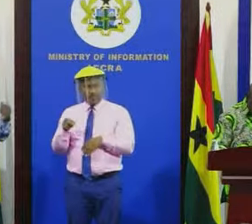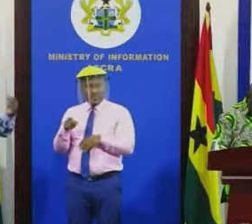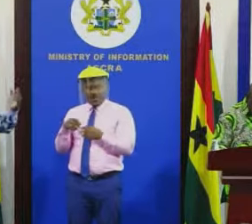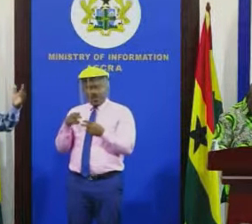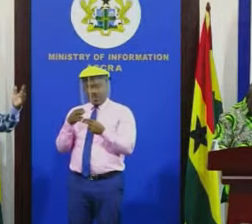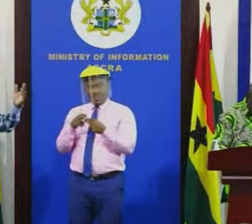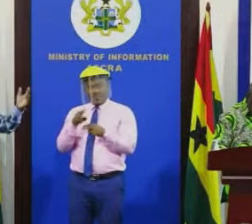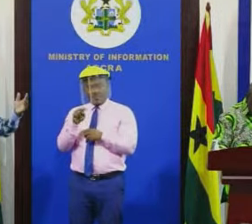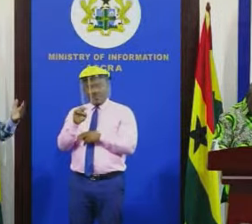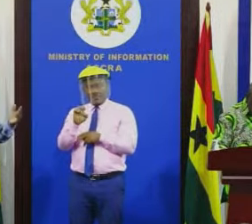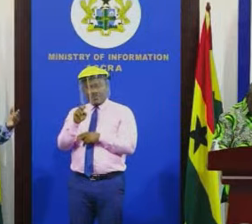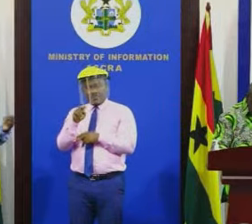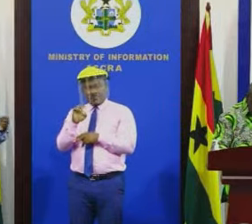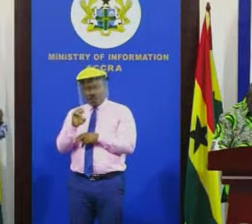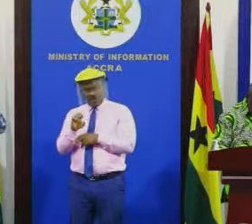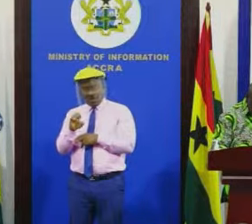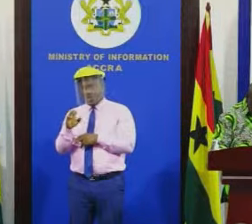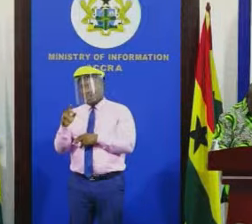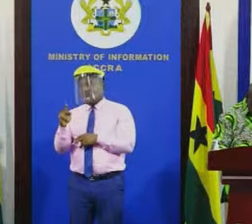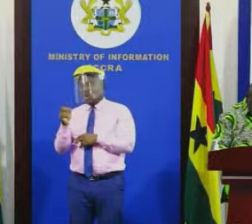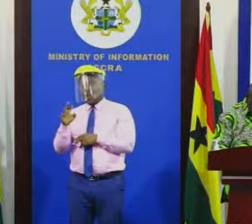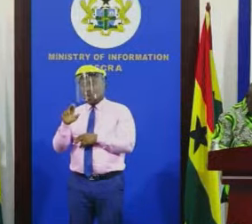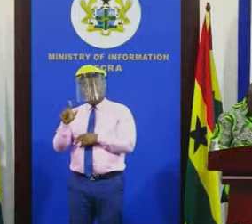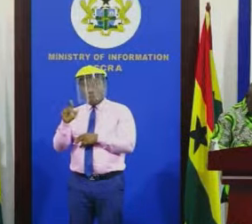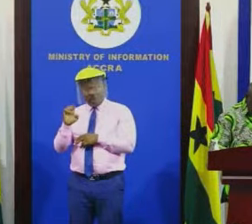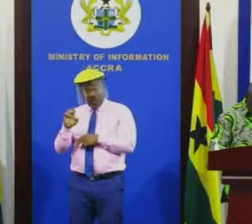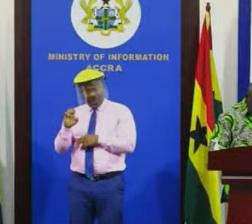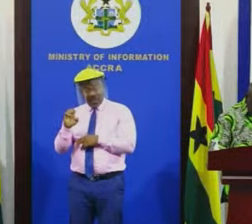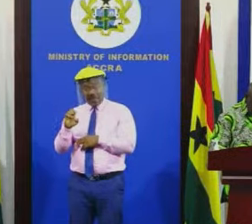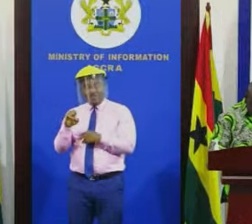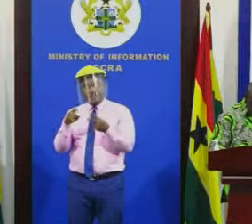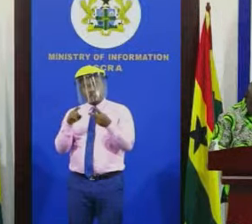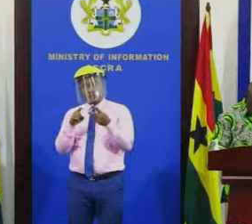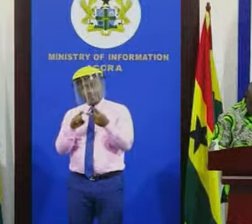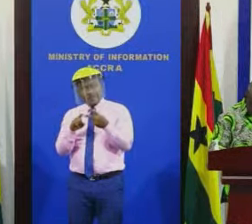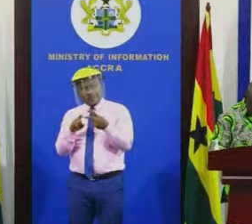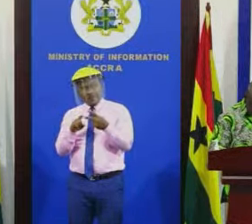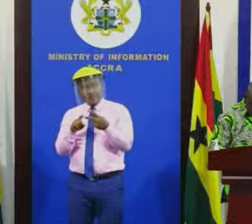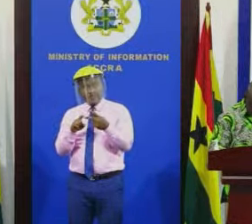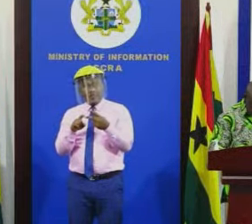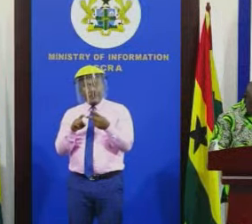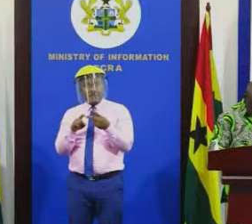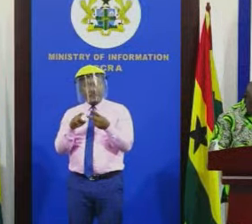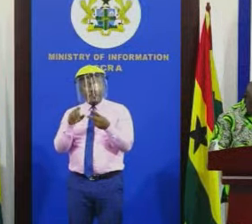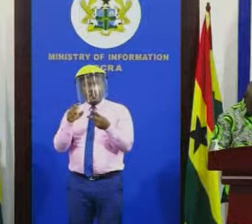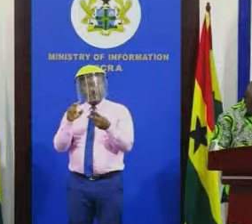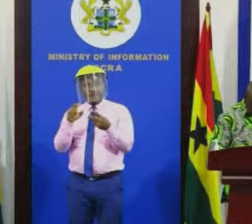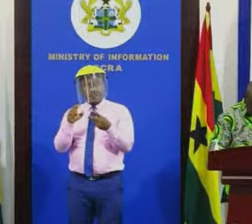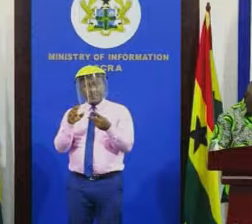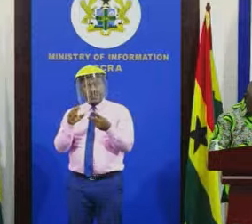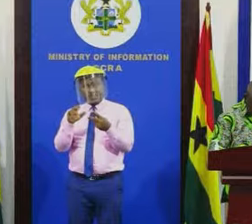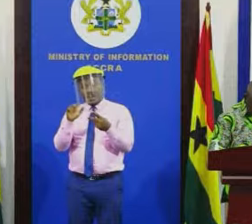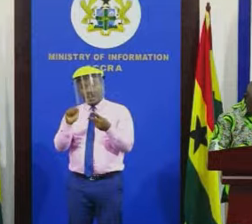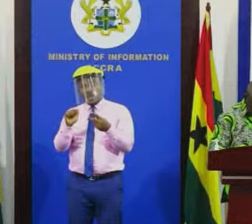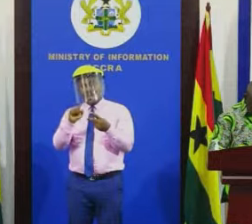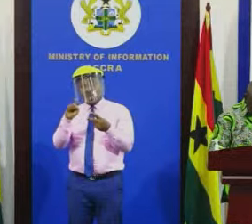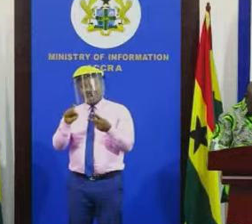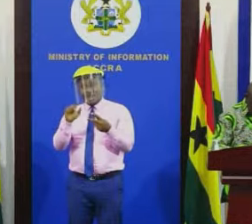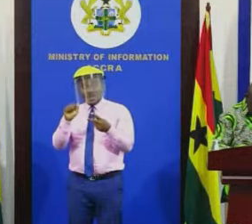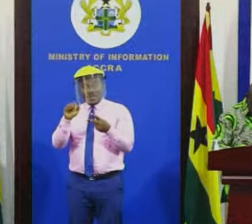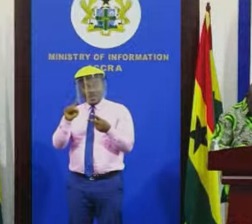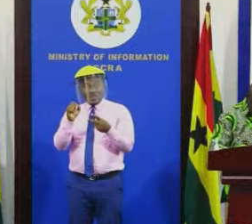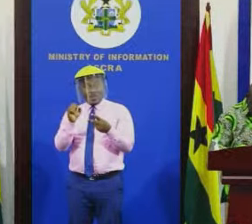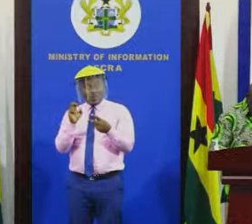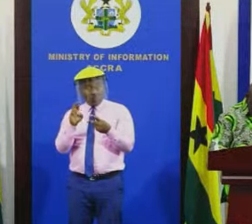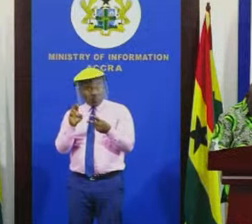Tekole after the Kono of Manye Krobo, and then the other one christened Nab Ayeta Azantlo after a